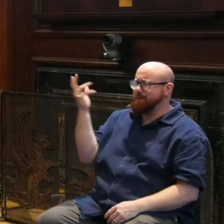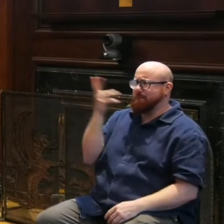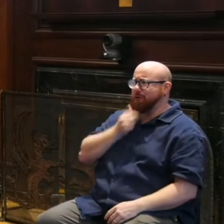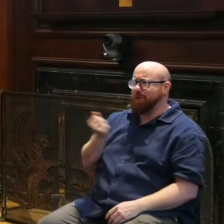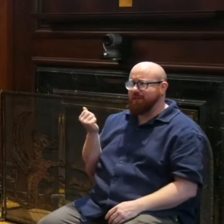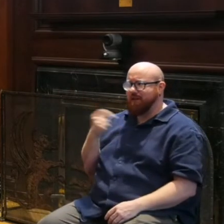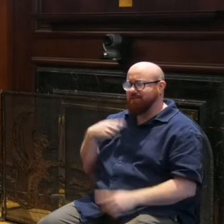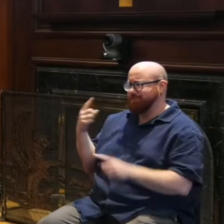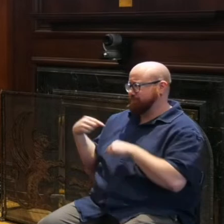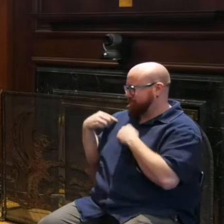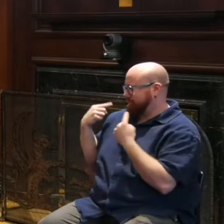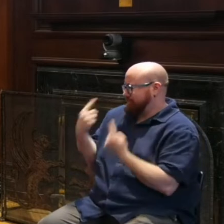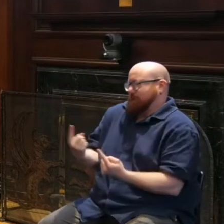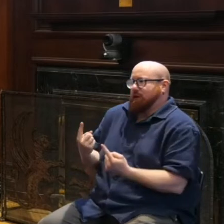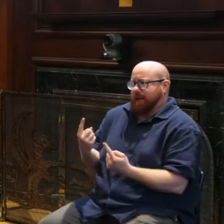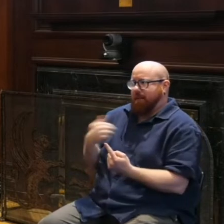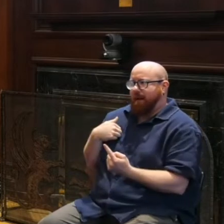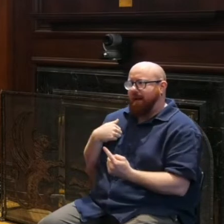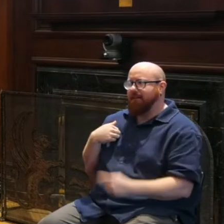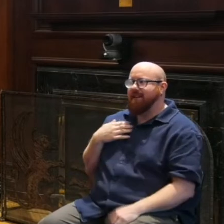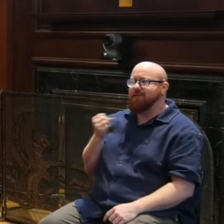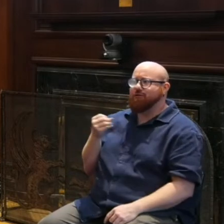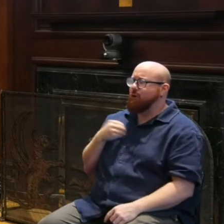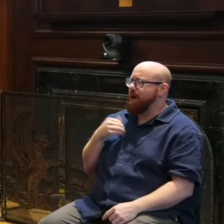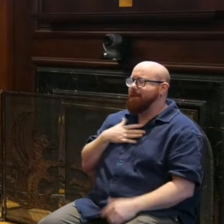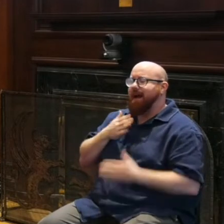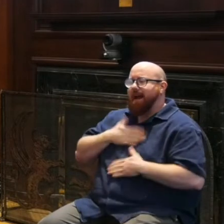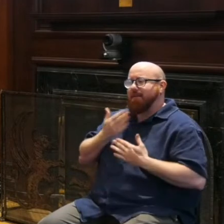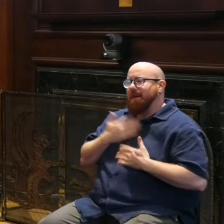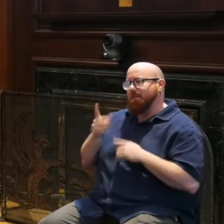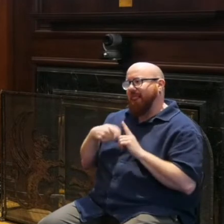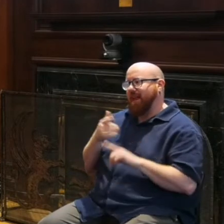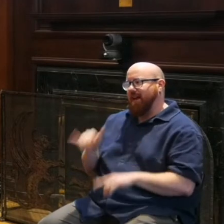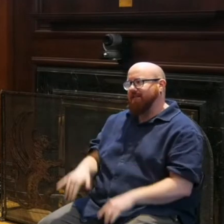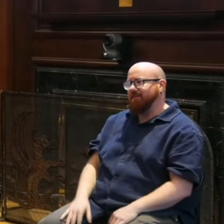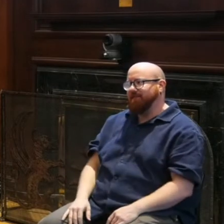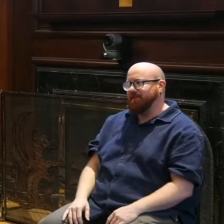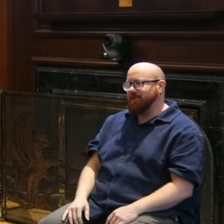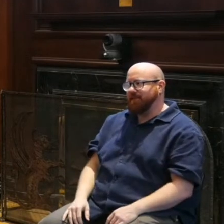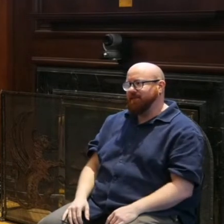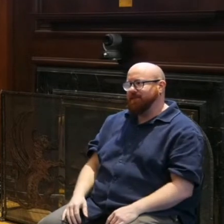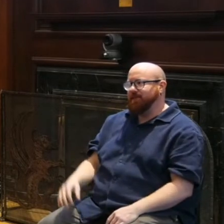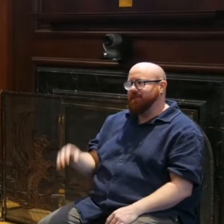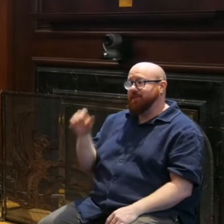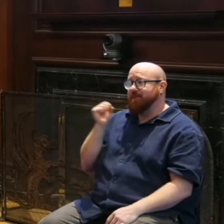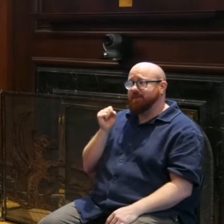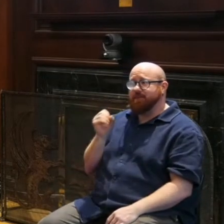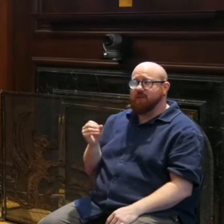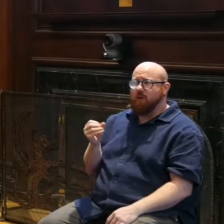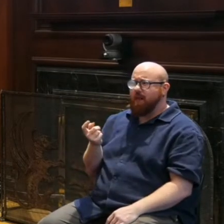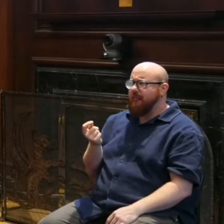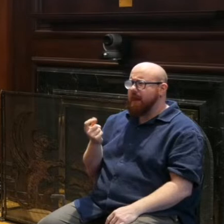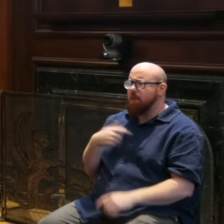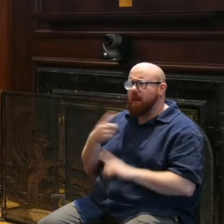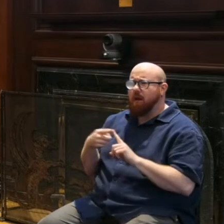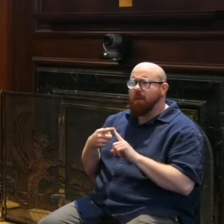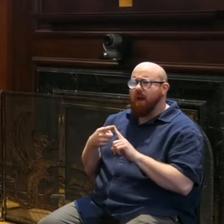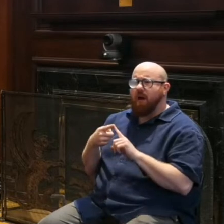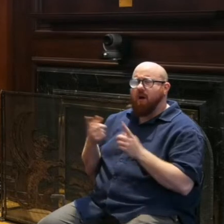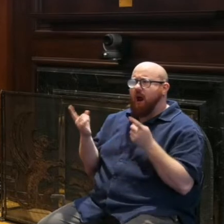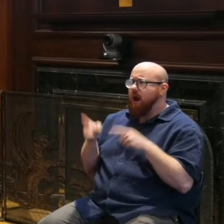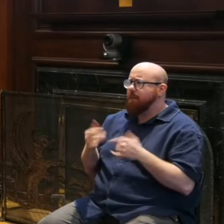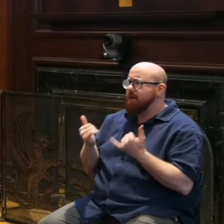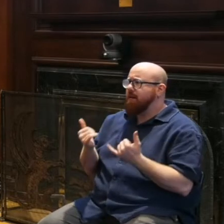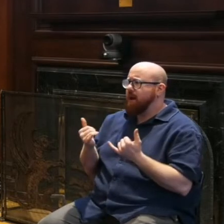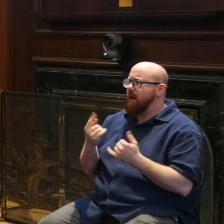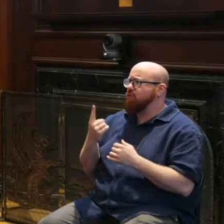time. So that's stupendous. I'm so happy about that. So just a little bit about what's going to take place over the